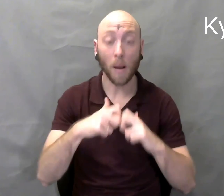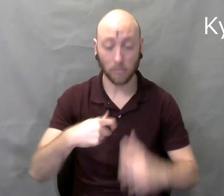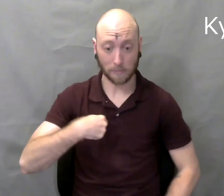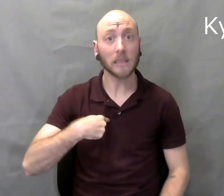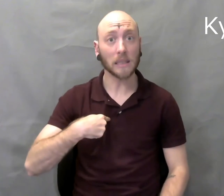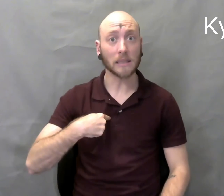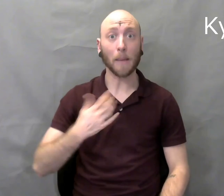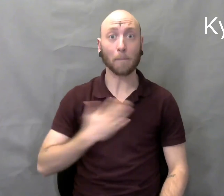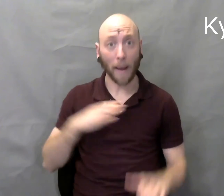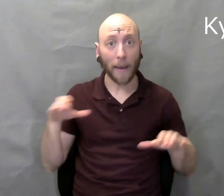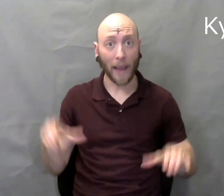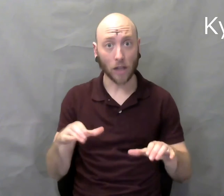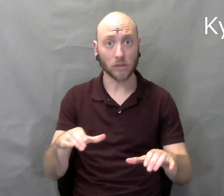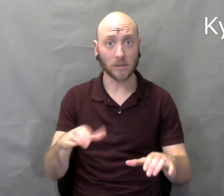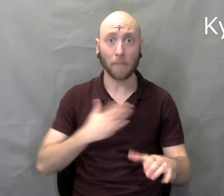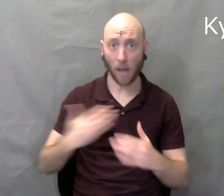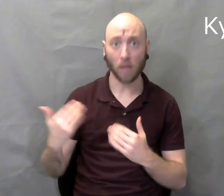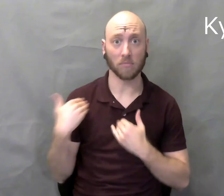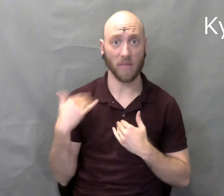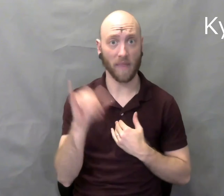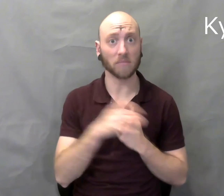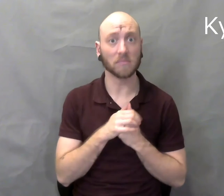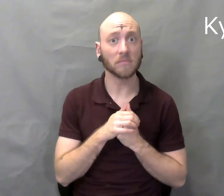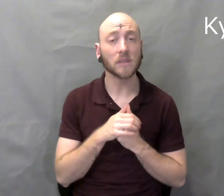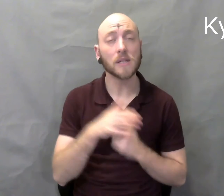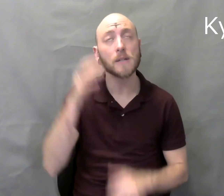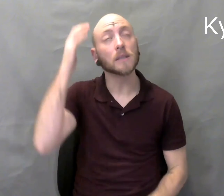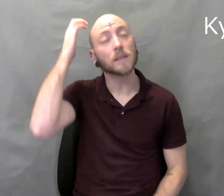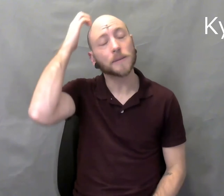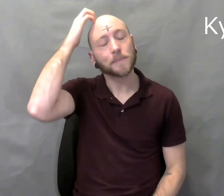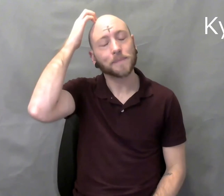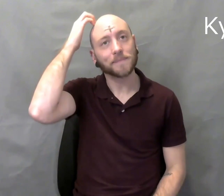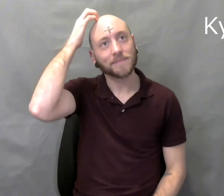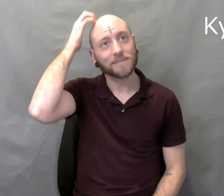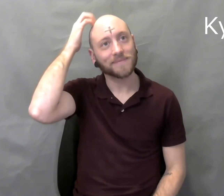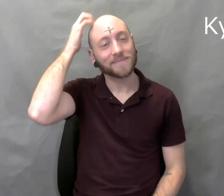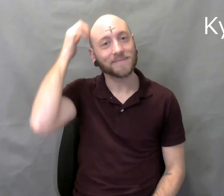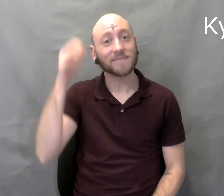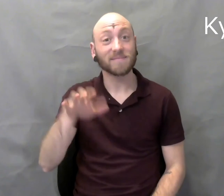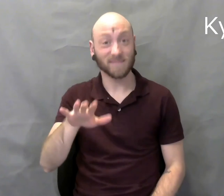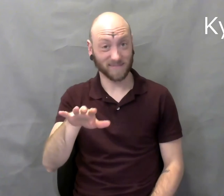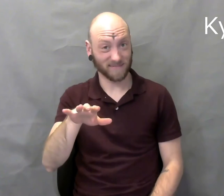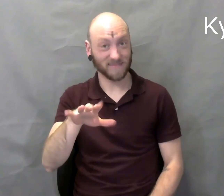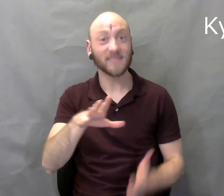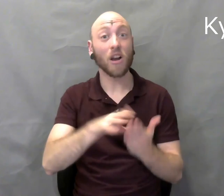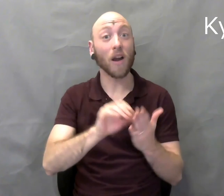take responsibility for. And it was in the program that I found that